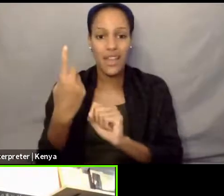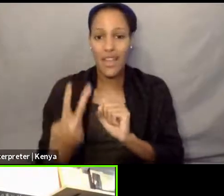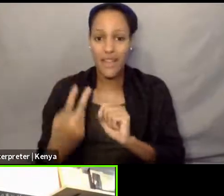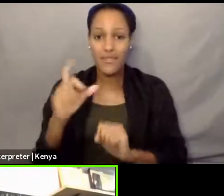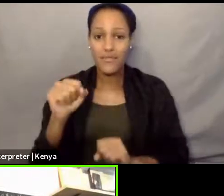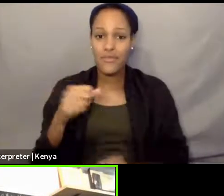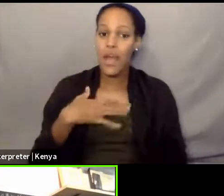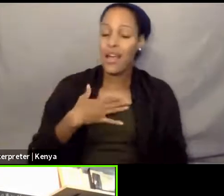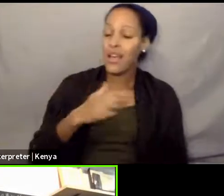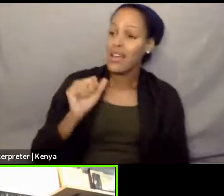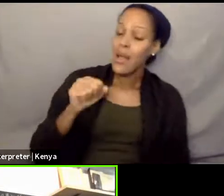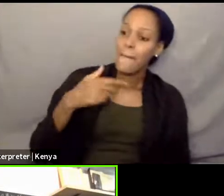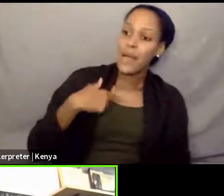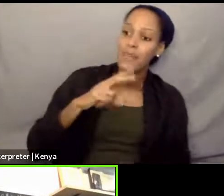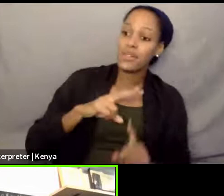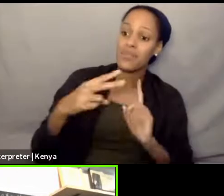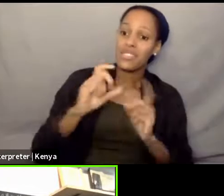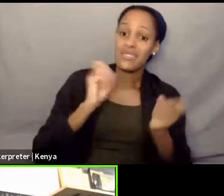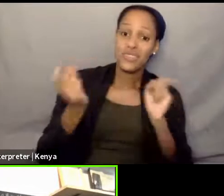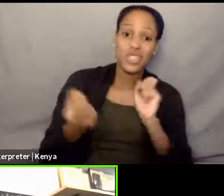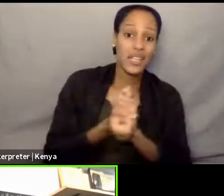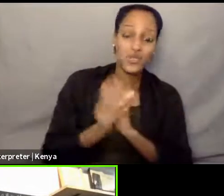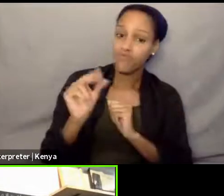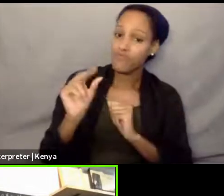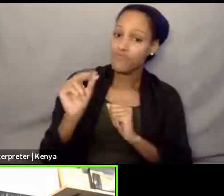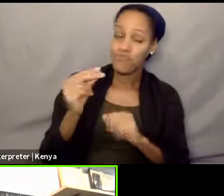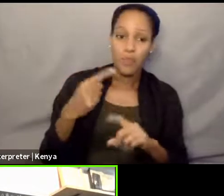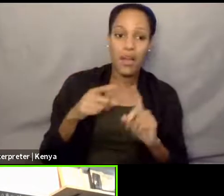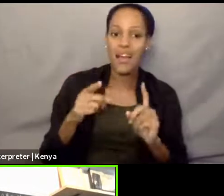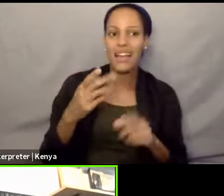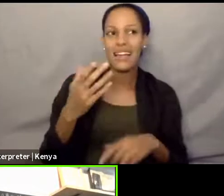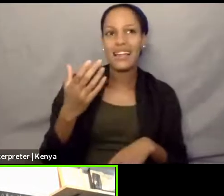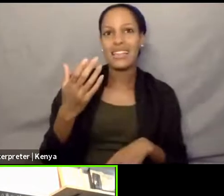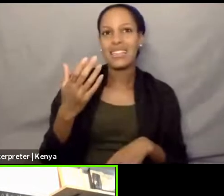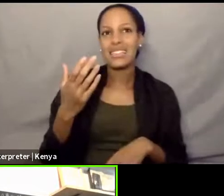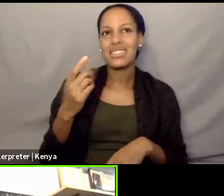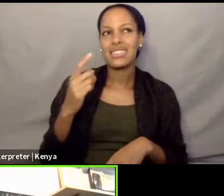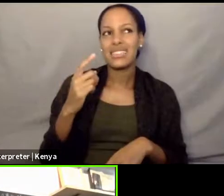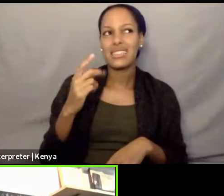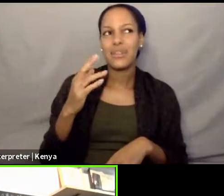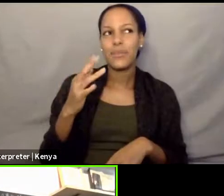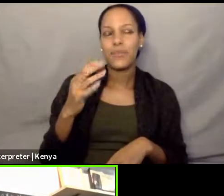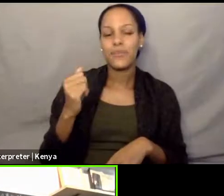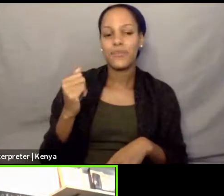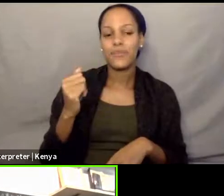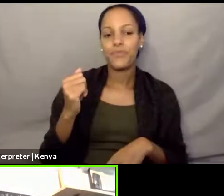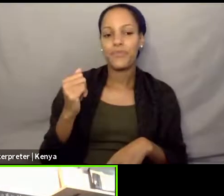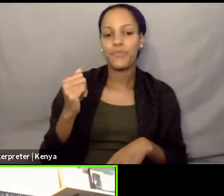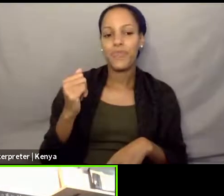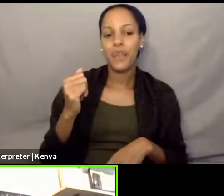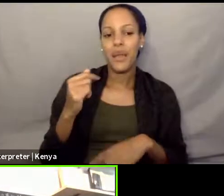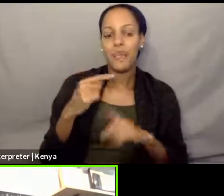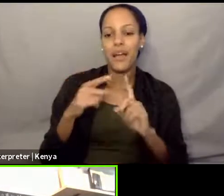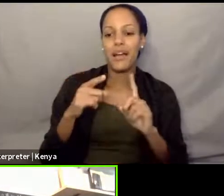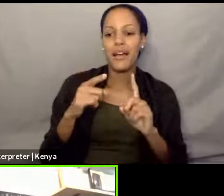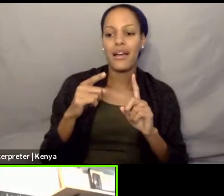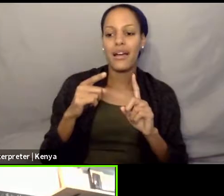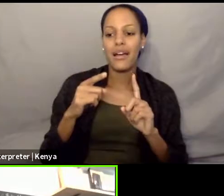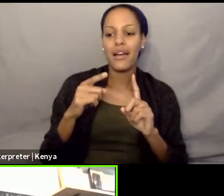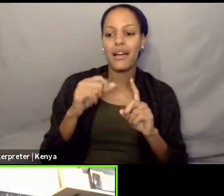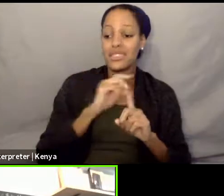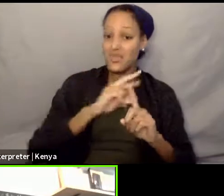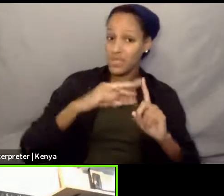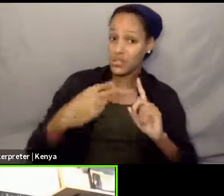And it feels like it's a sort of, in certain ways, it's just sort of becoming further clarified or